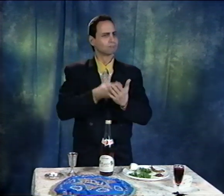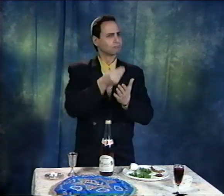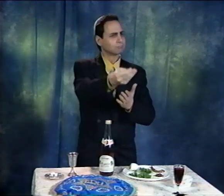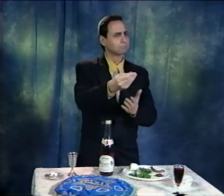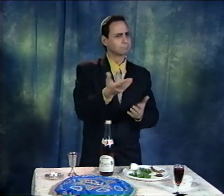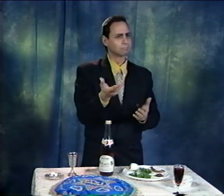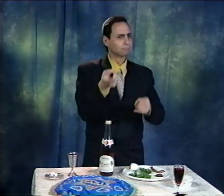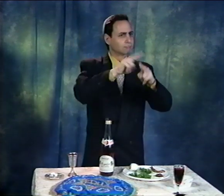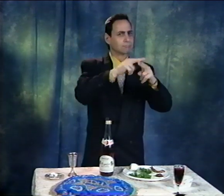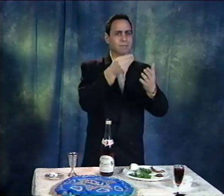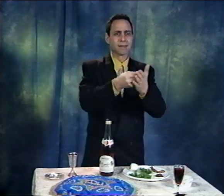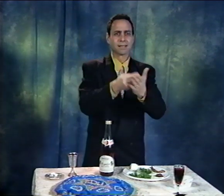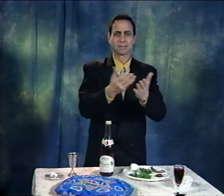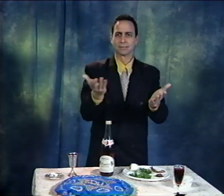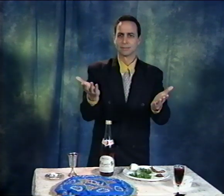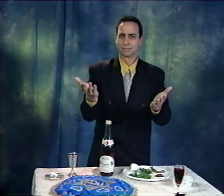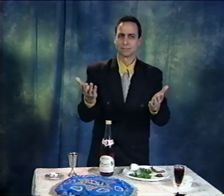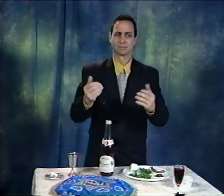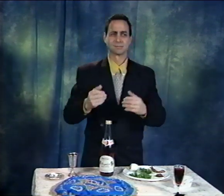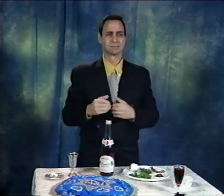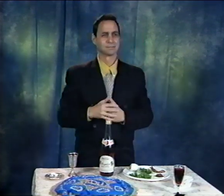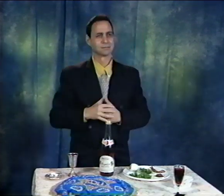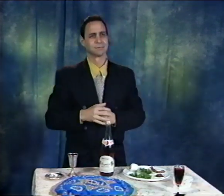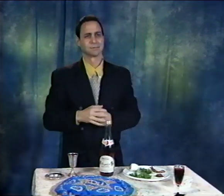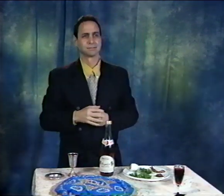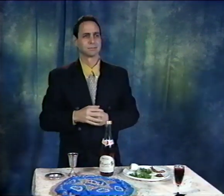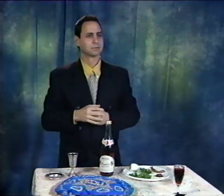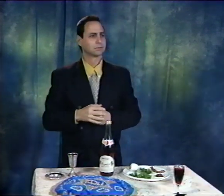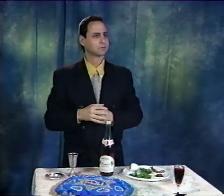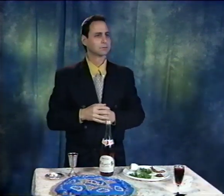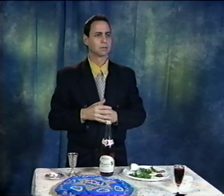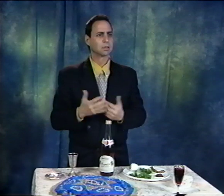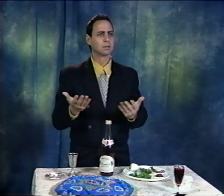Please. I'll be glad to buy from you. I'll even raise the money somewhat.